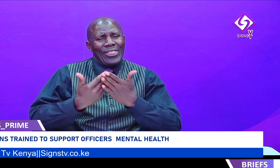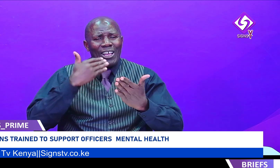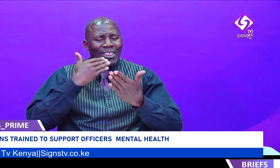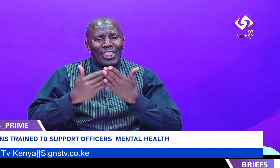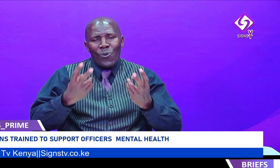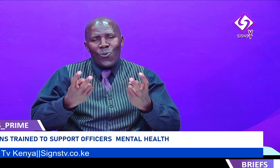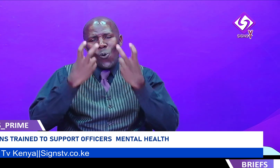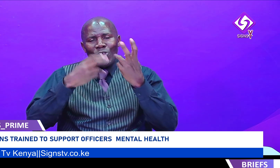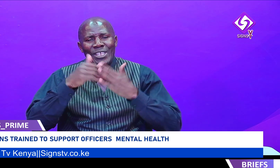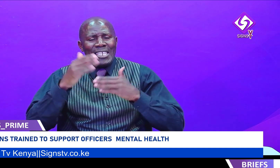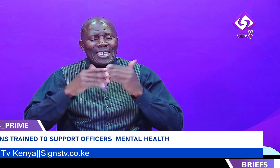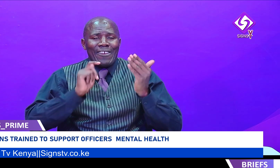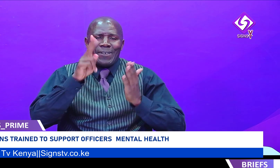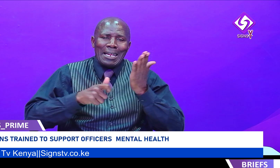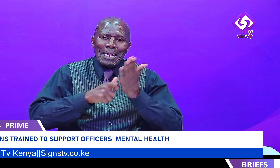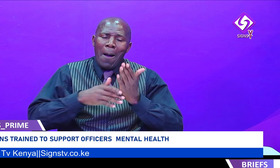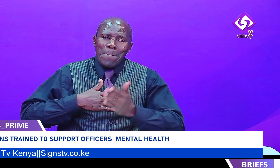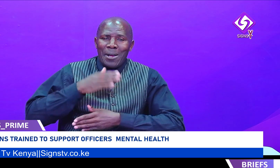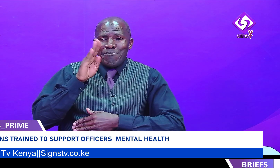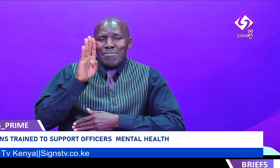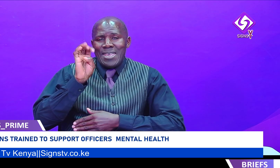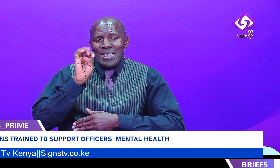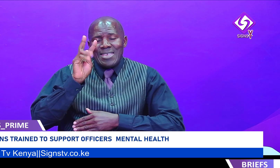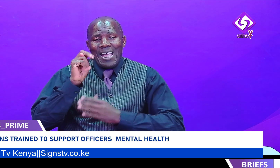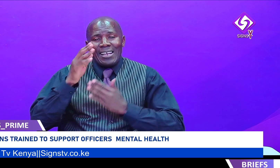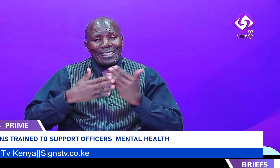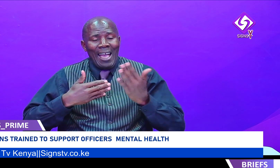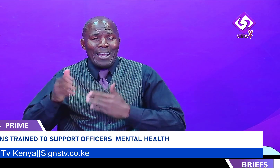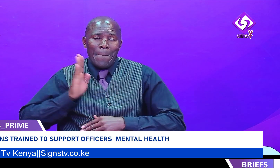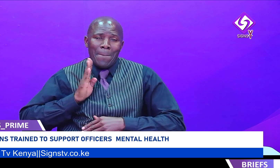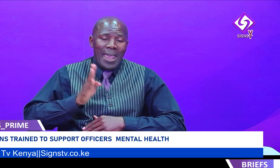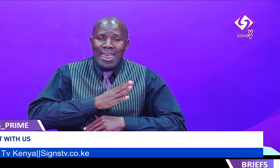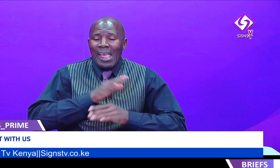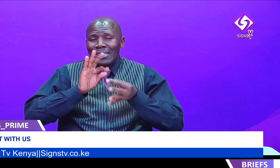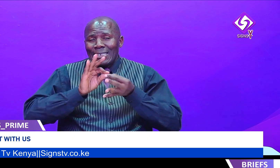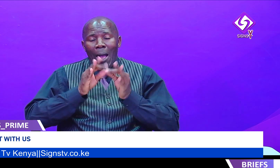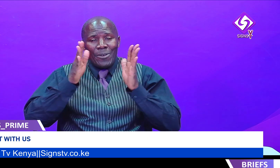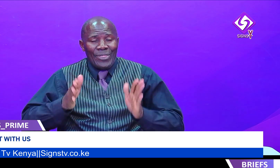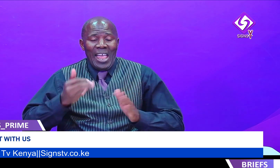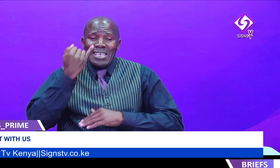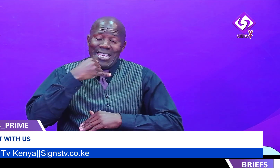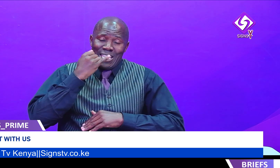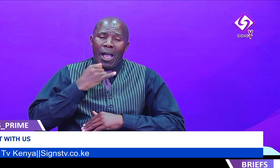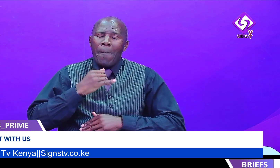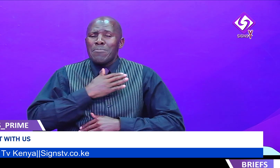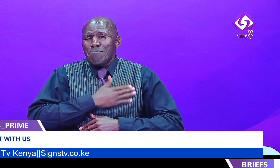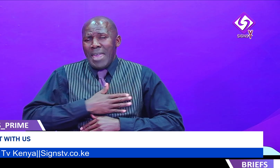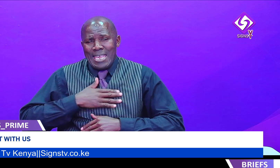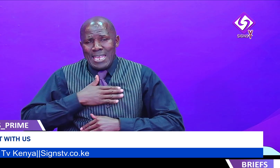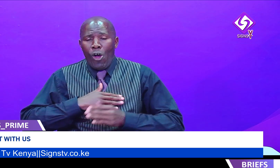That's all we had for you, our viewers. Thank you for joining us for the Prime News. You've been with me, Ben